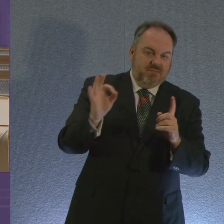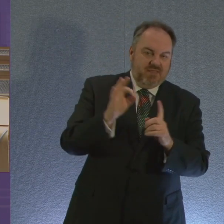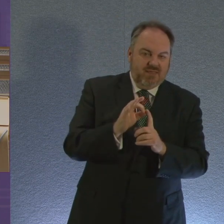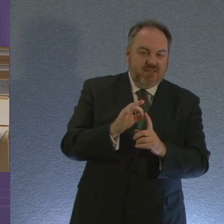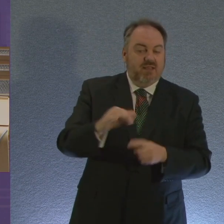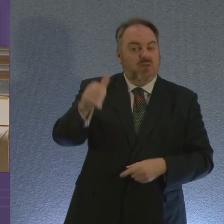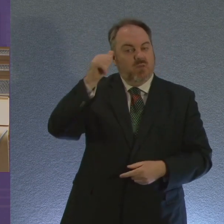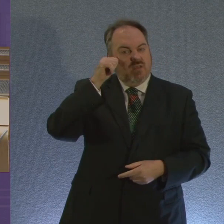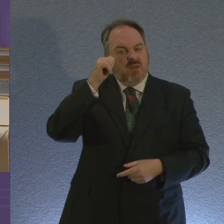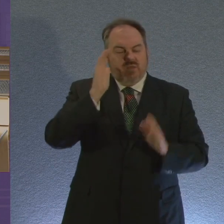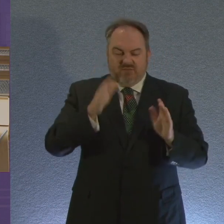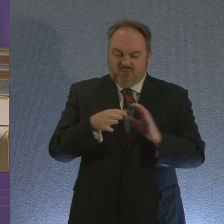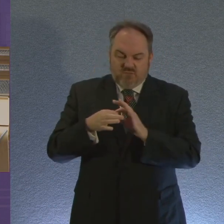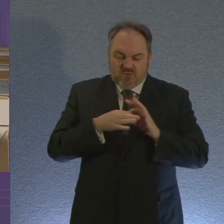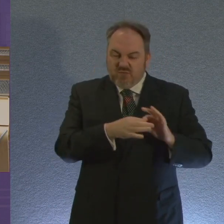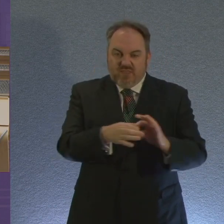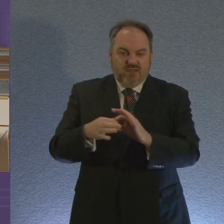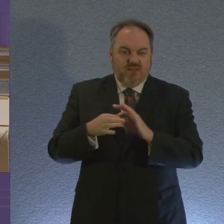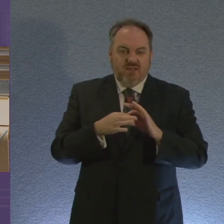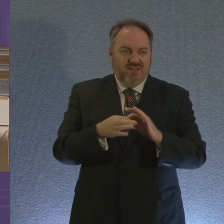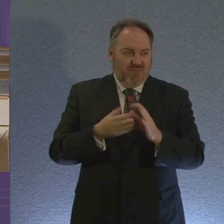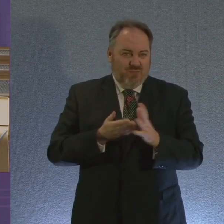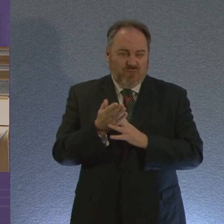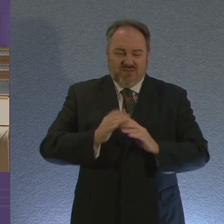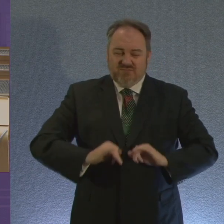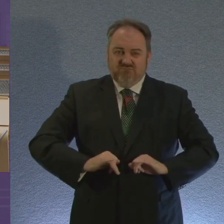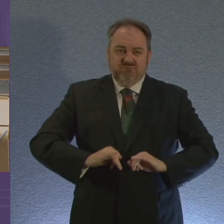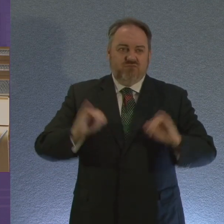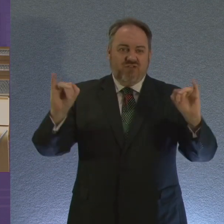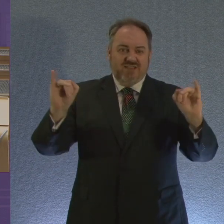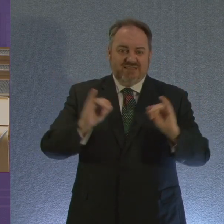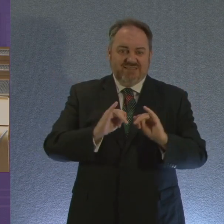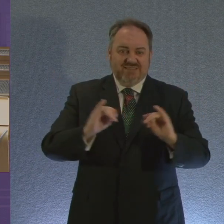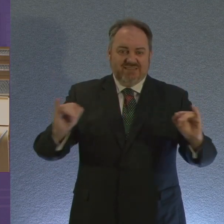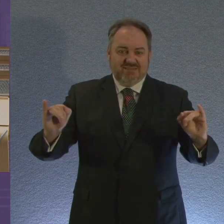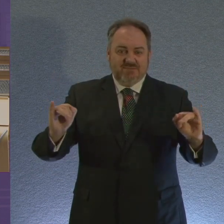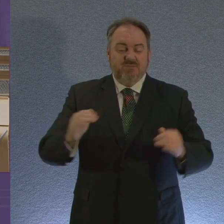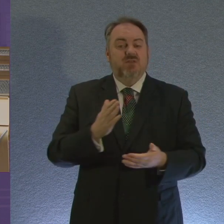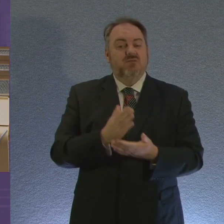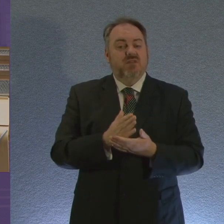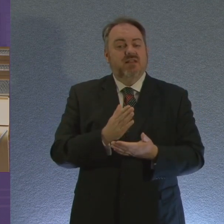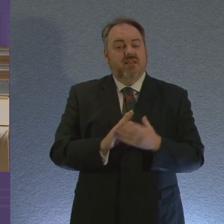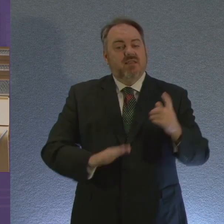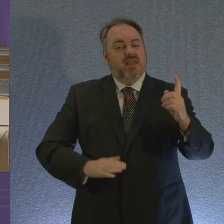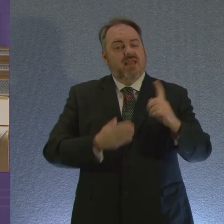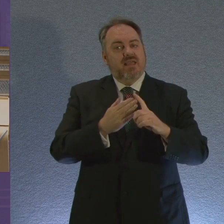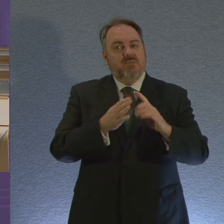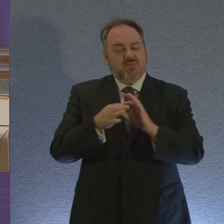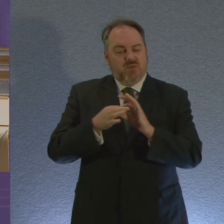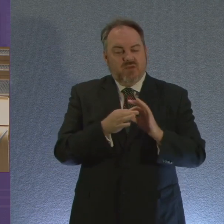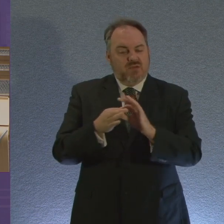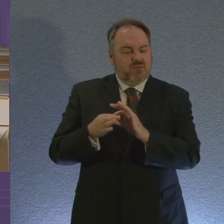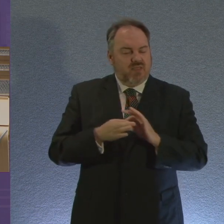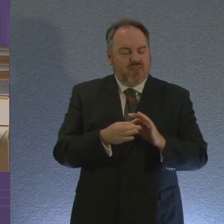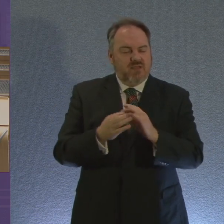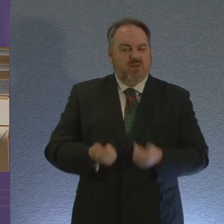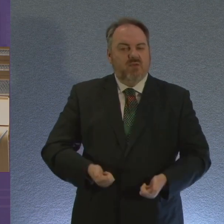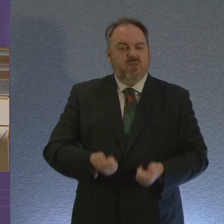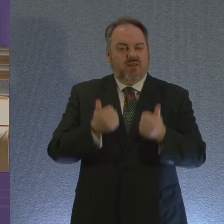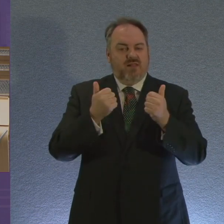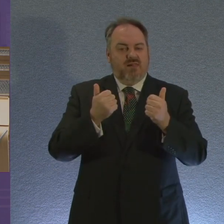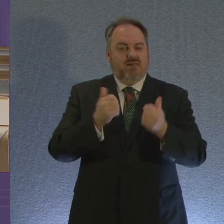crisis that our country has faced. So we want to make this work effectively, and I would make the points echoed by Neil Findlay and Alec